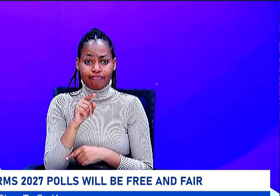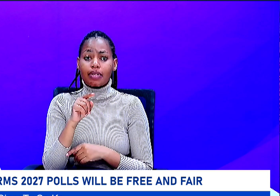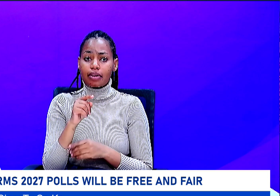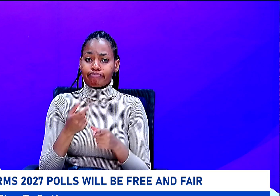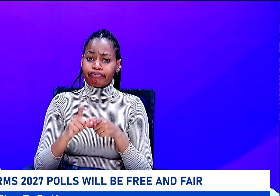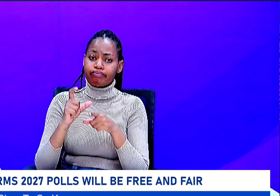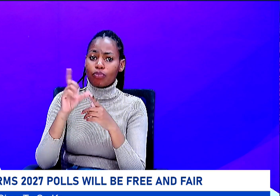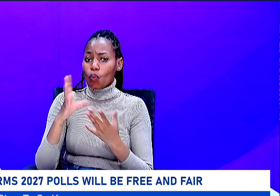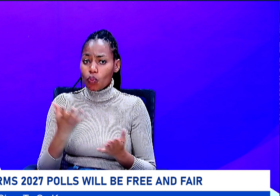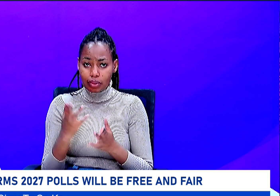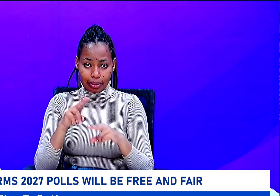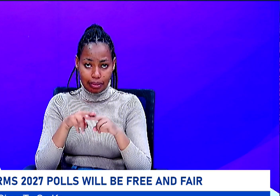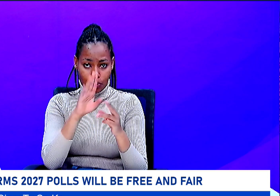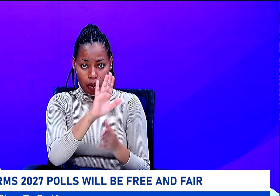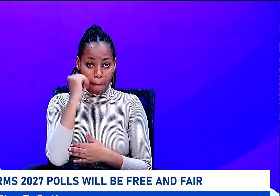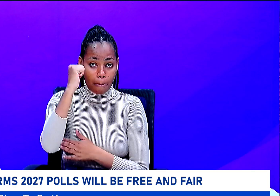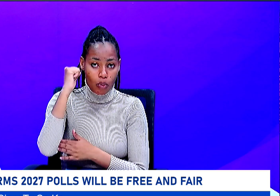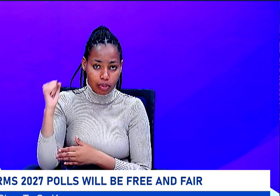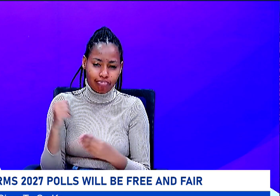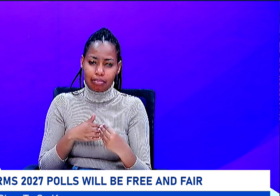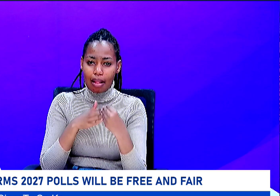to upholding the Constitution.